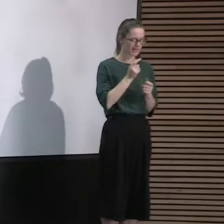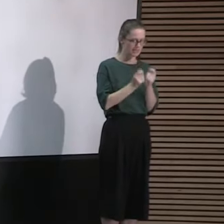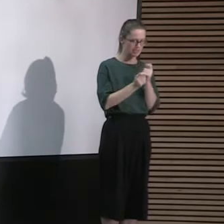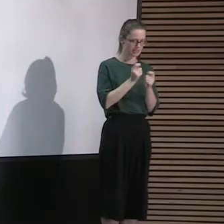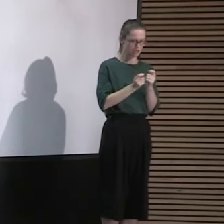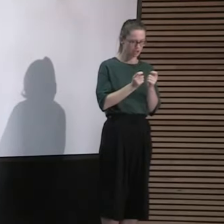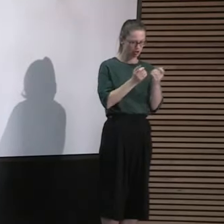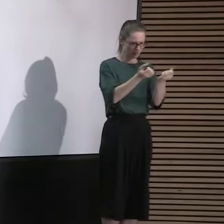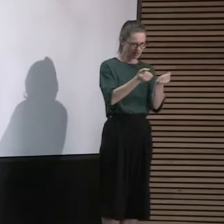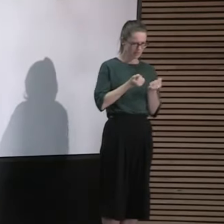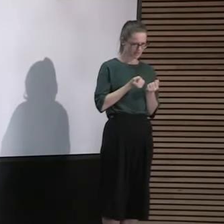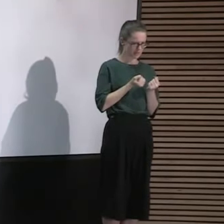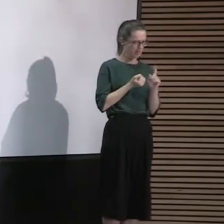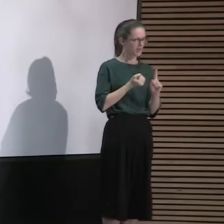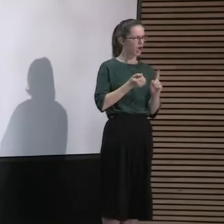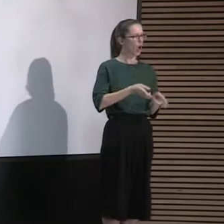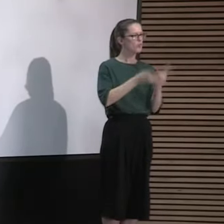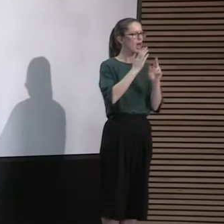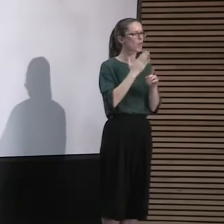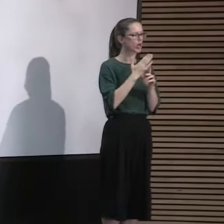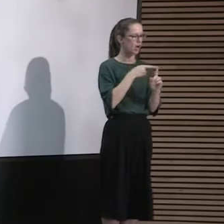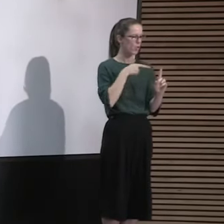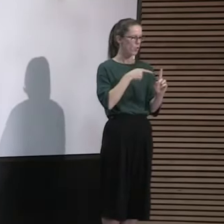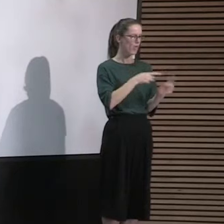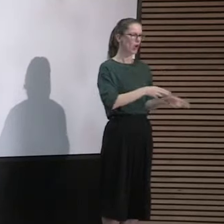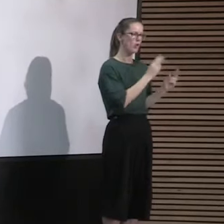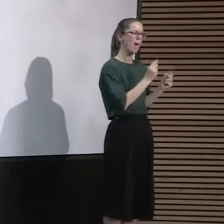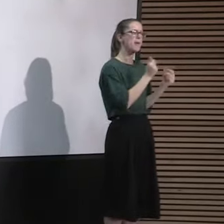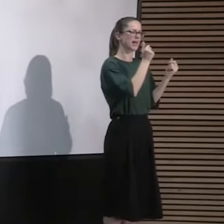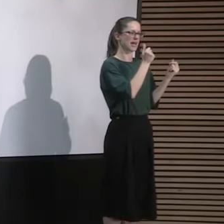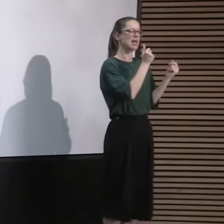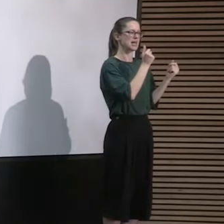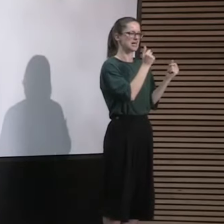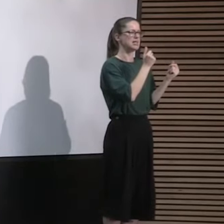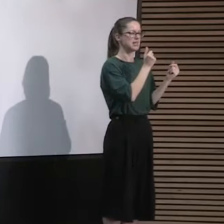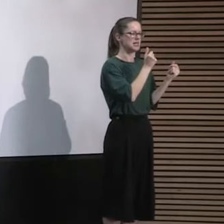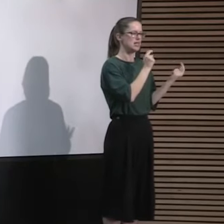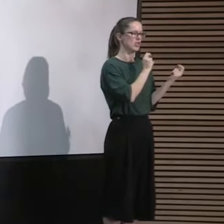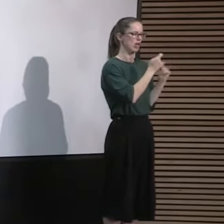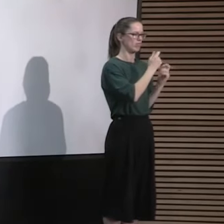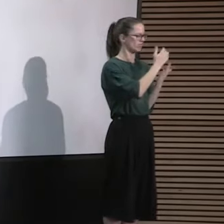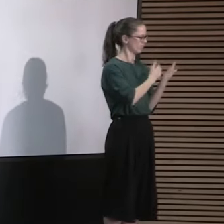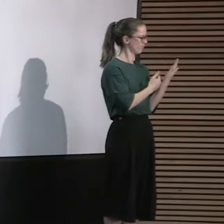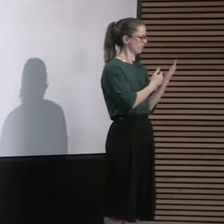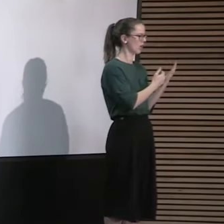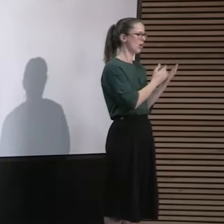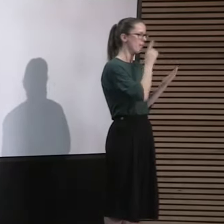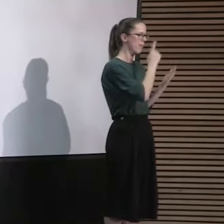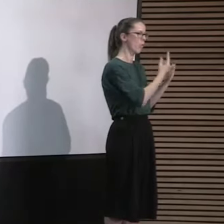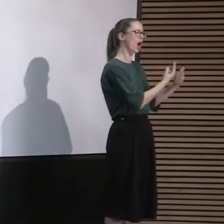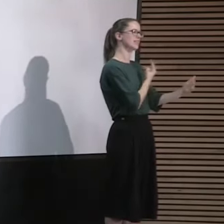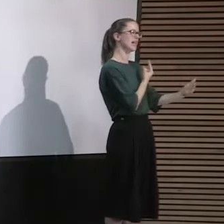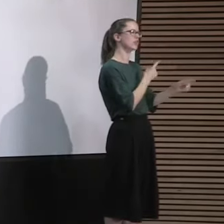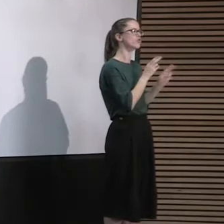received, the hotel reacted immediately, and all returnees were isolated in their rooms. Normal follow-up measures were taken,